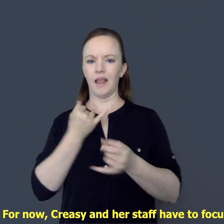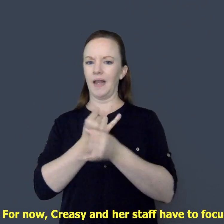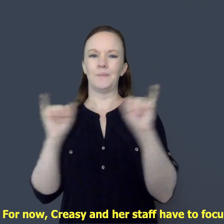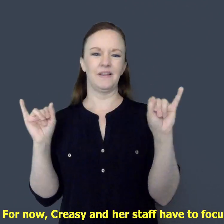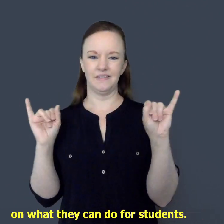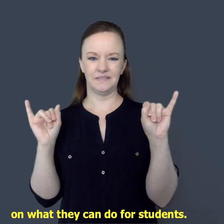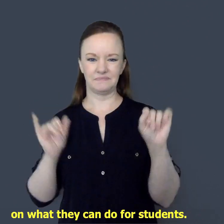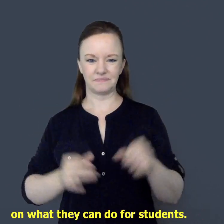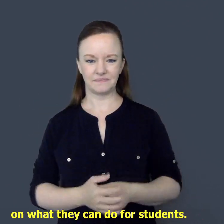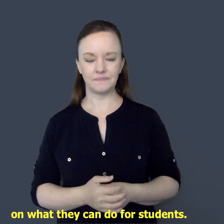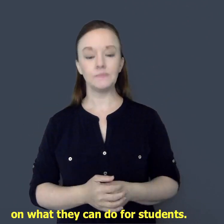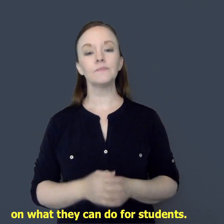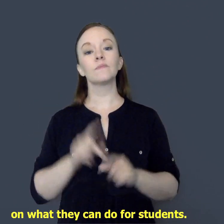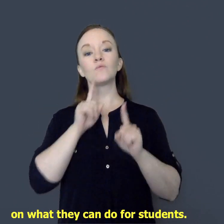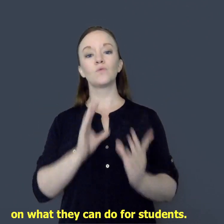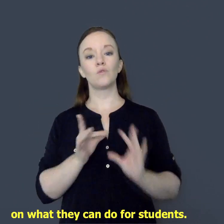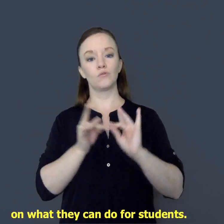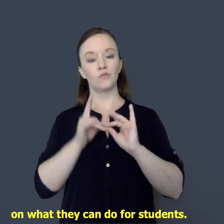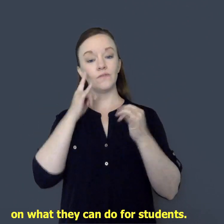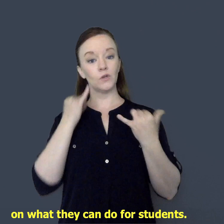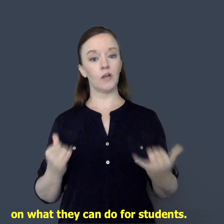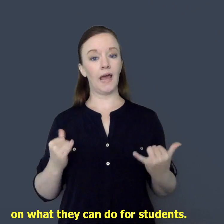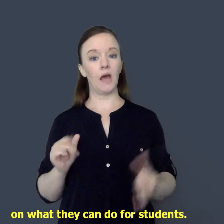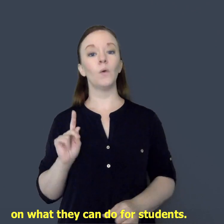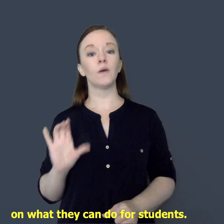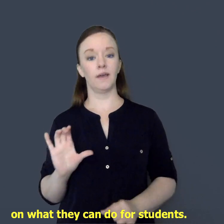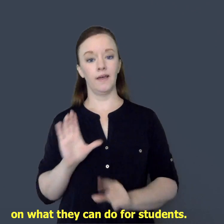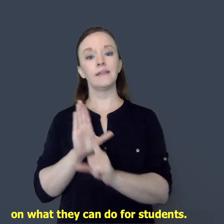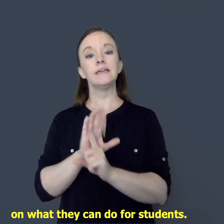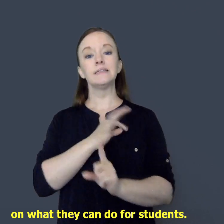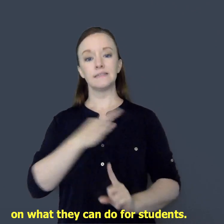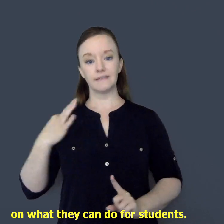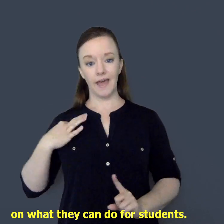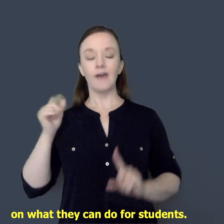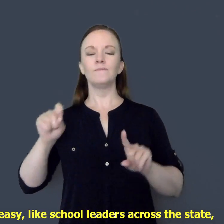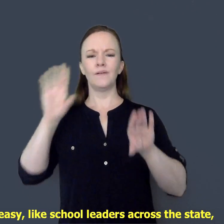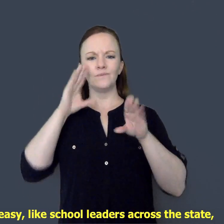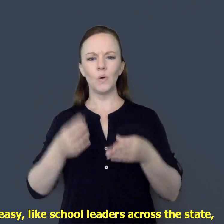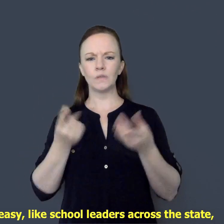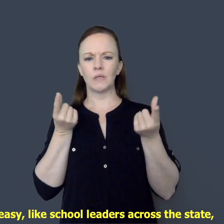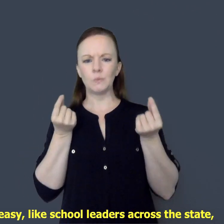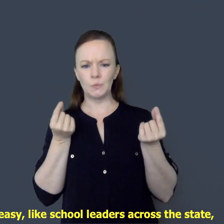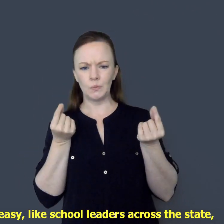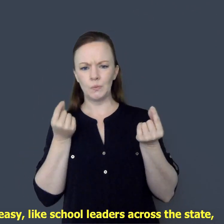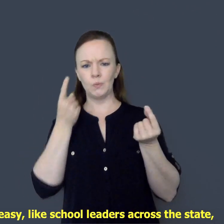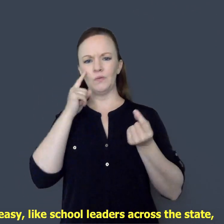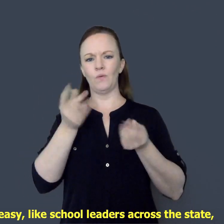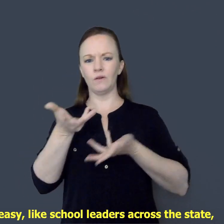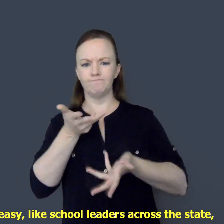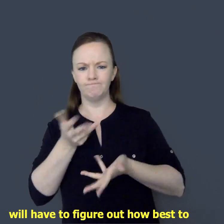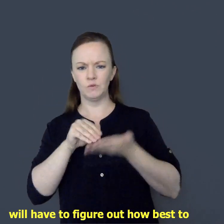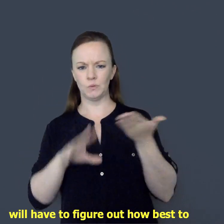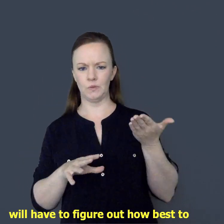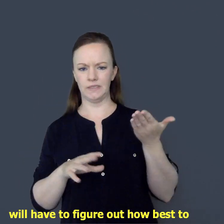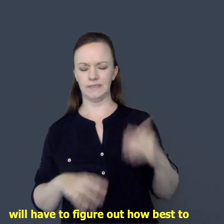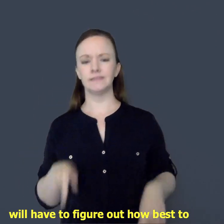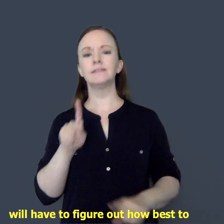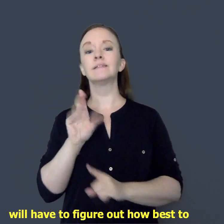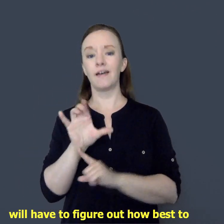have to focus on what they can do for students. Creasy, like school leaders across the state, will have to figure out how